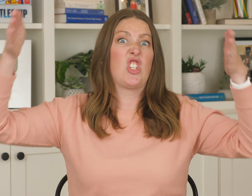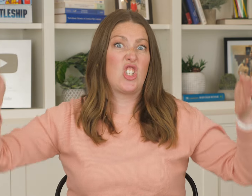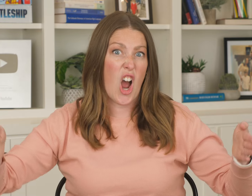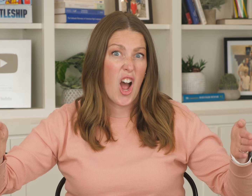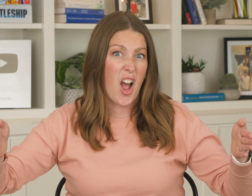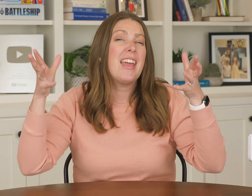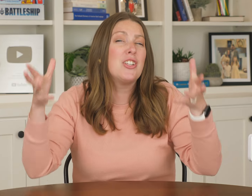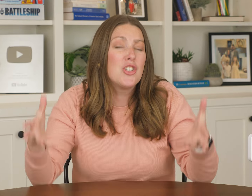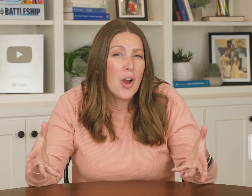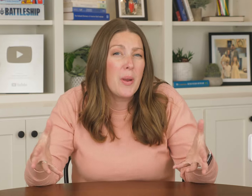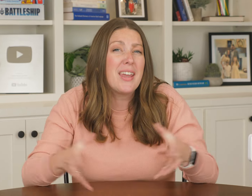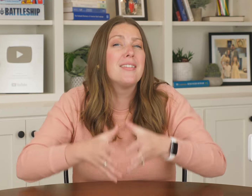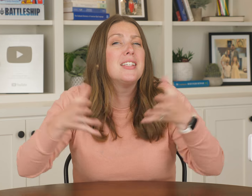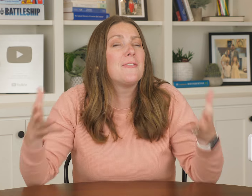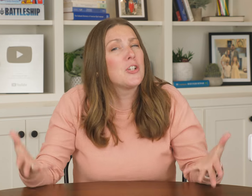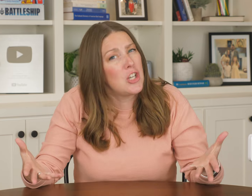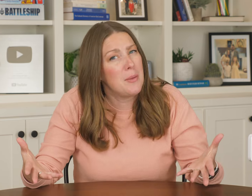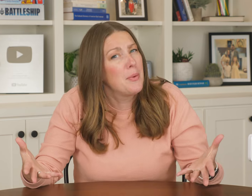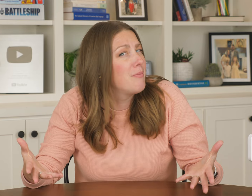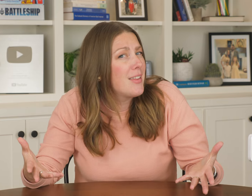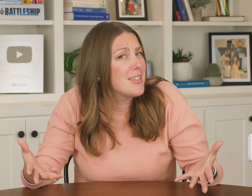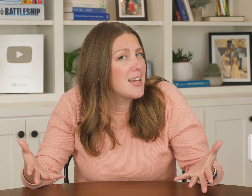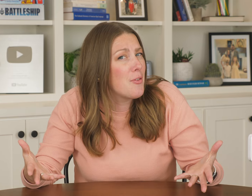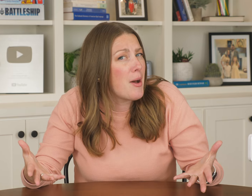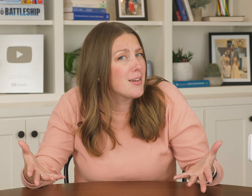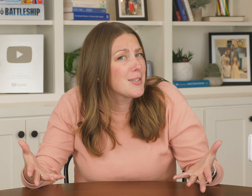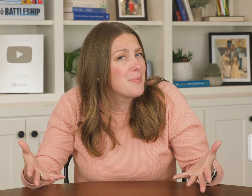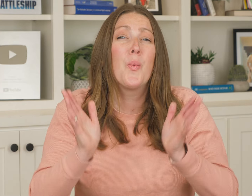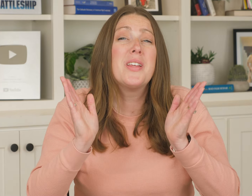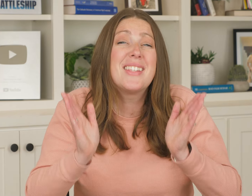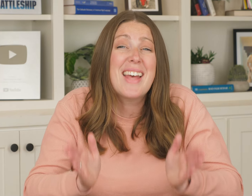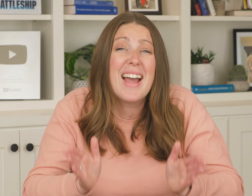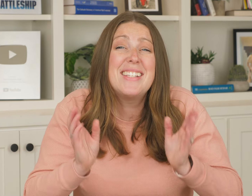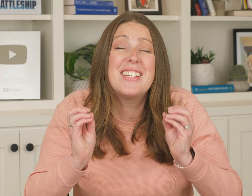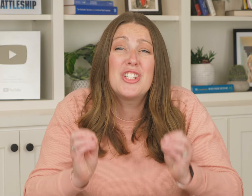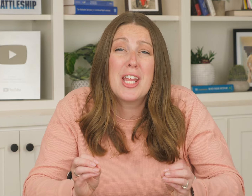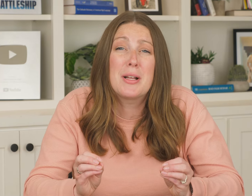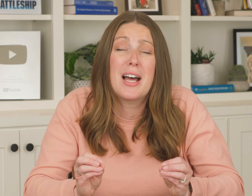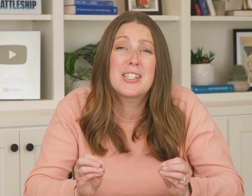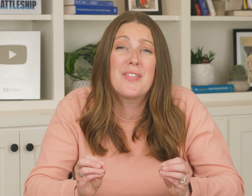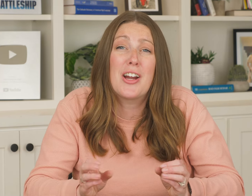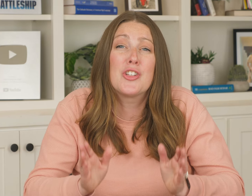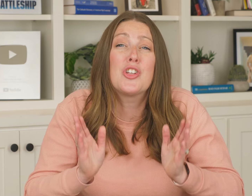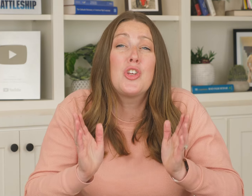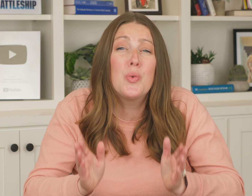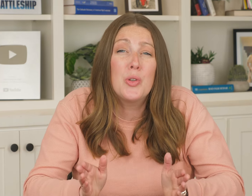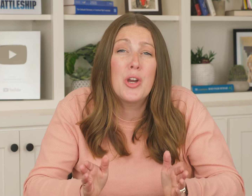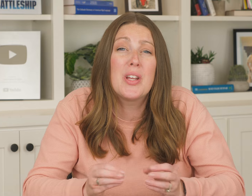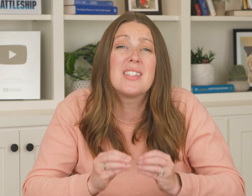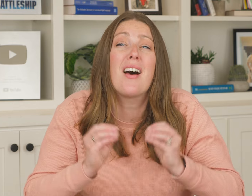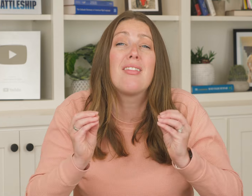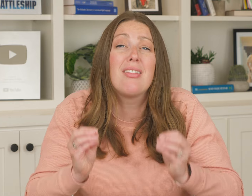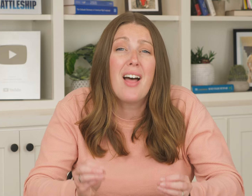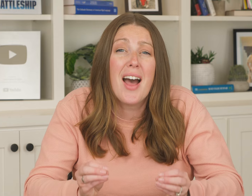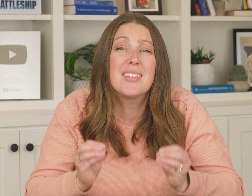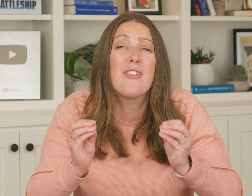cha. It's showing the different shape and the size of a box. With size and shape classifiers, you will notice a lot of